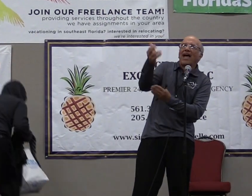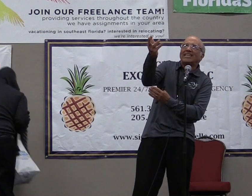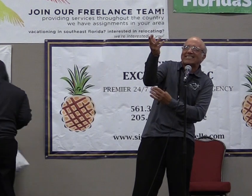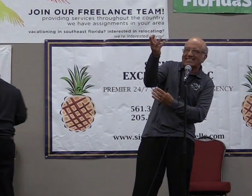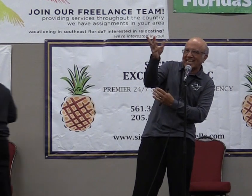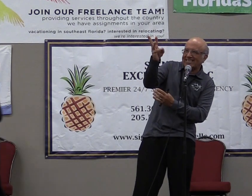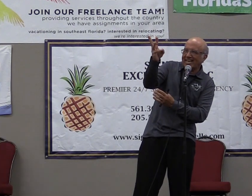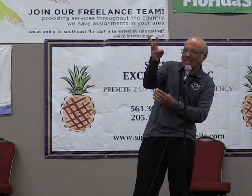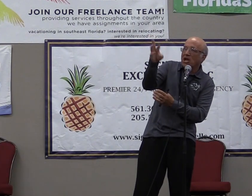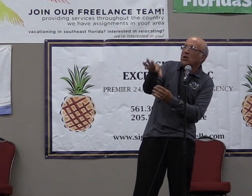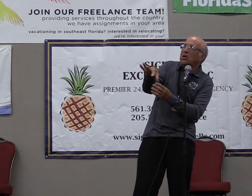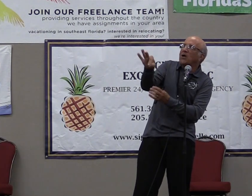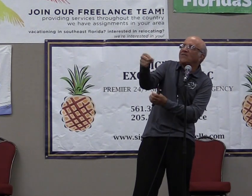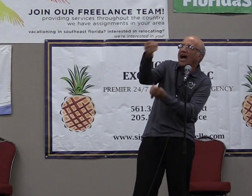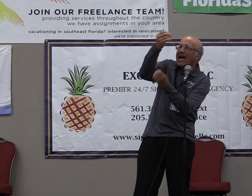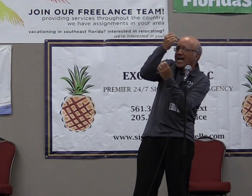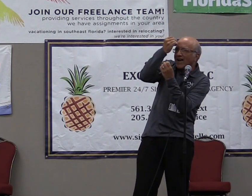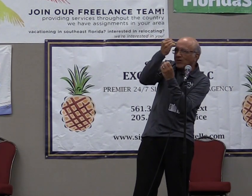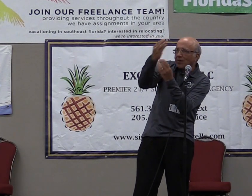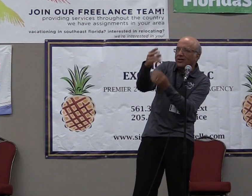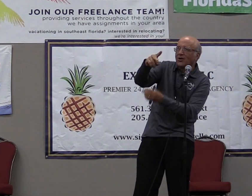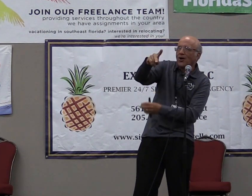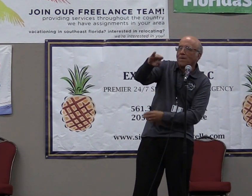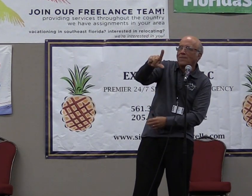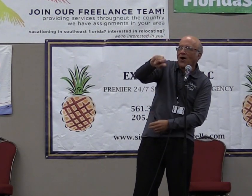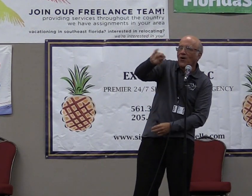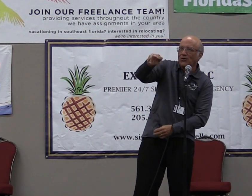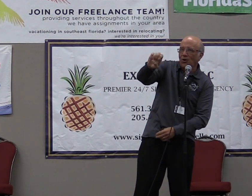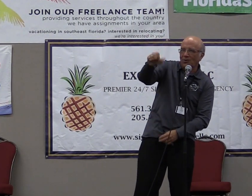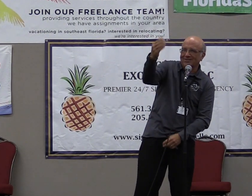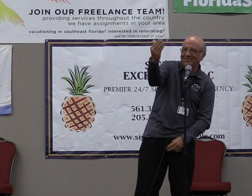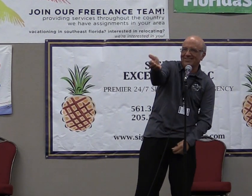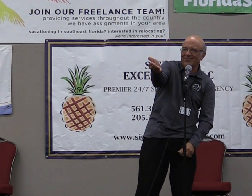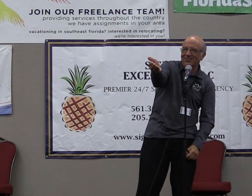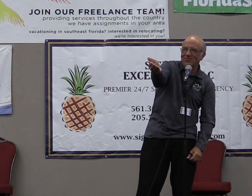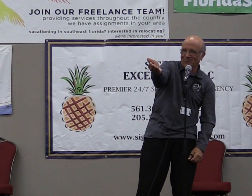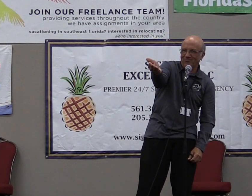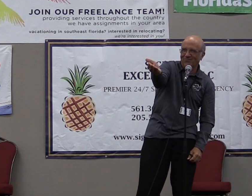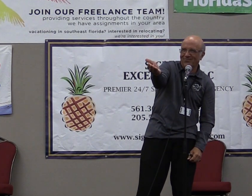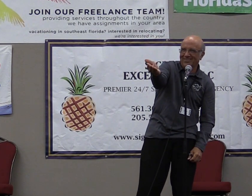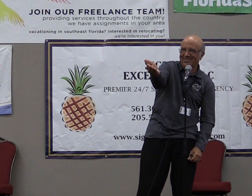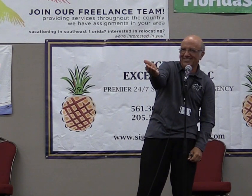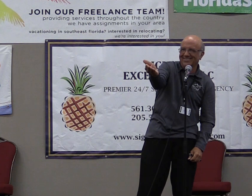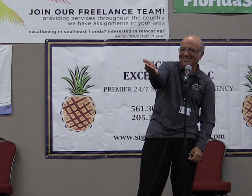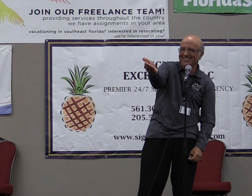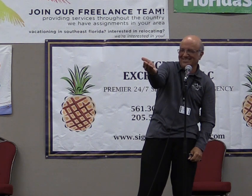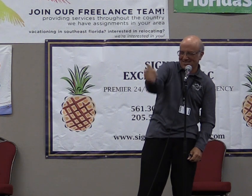On page 60, you can find the definition of Paul Jones.